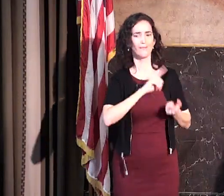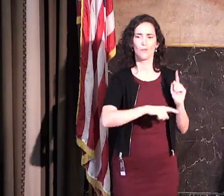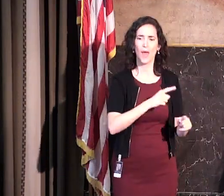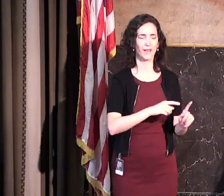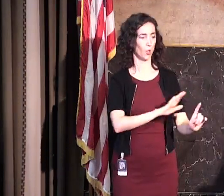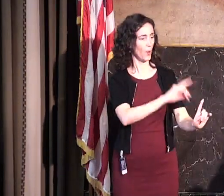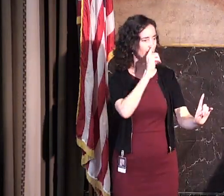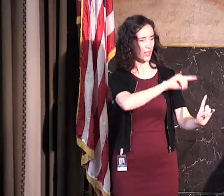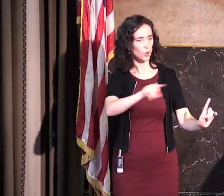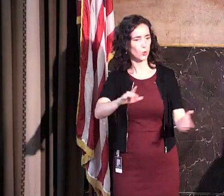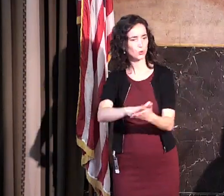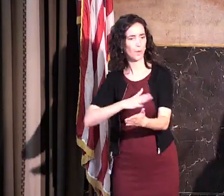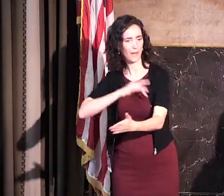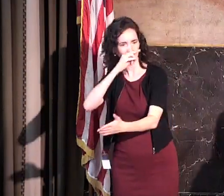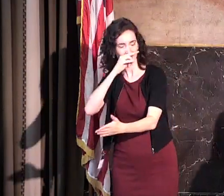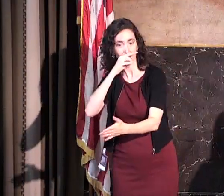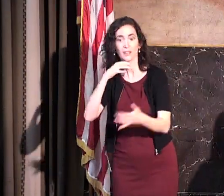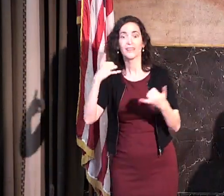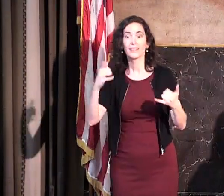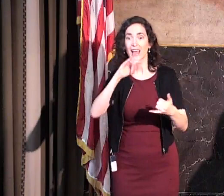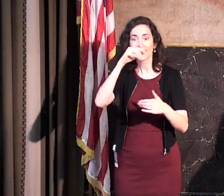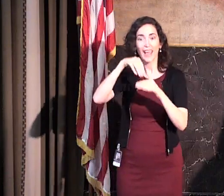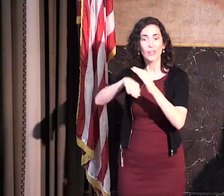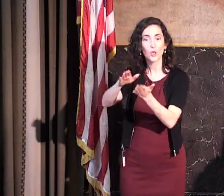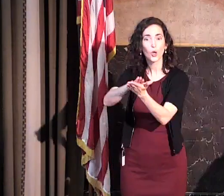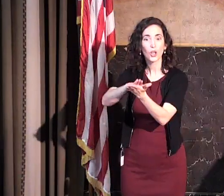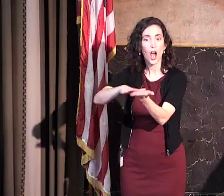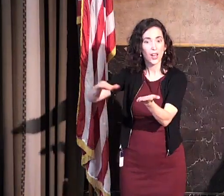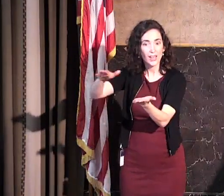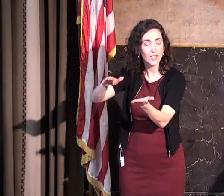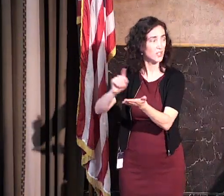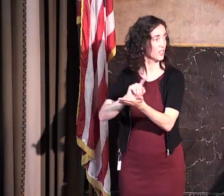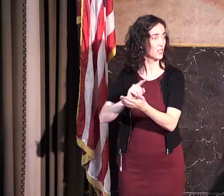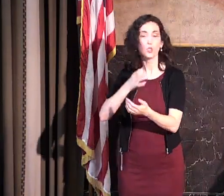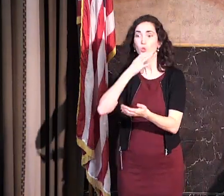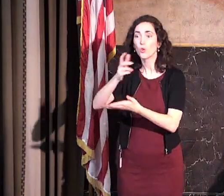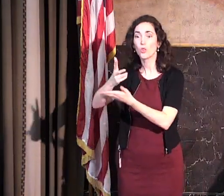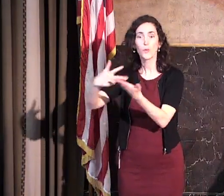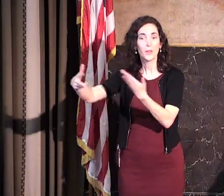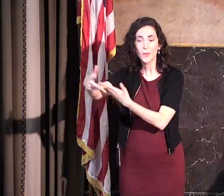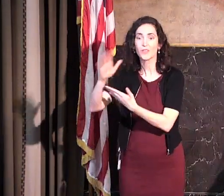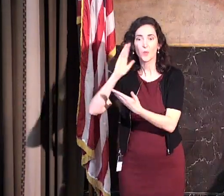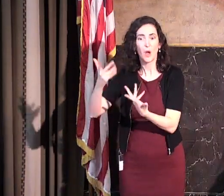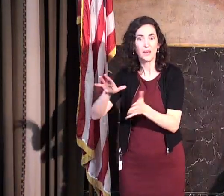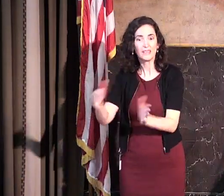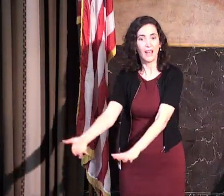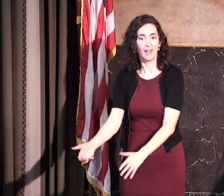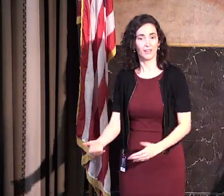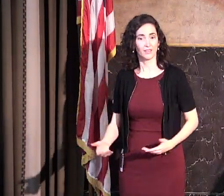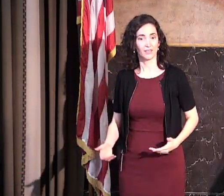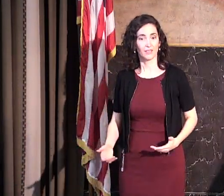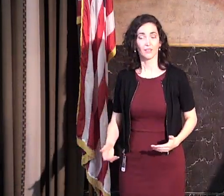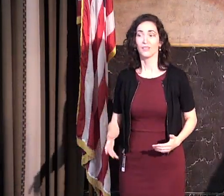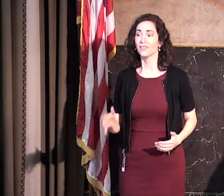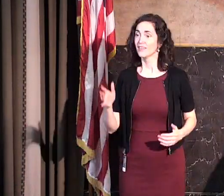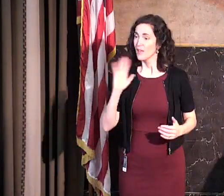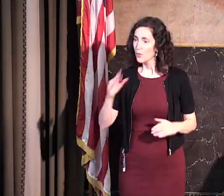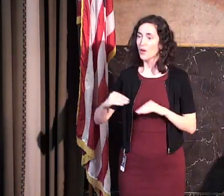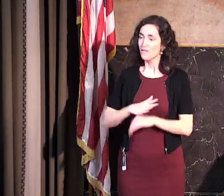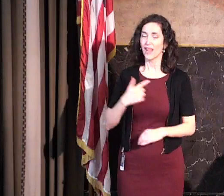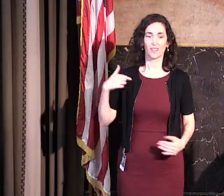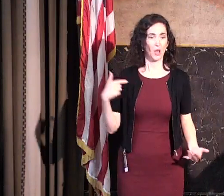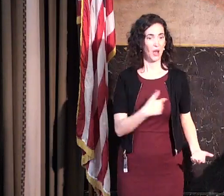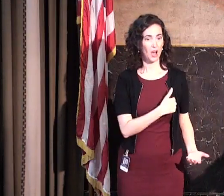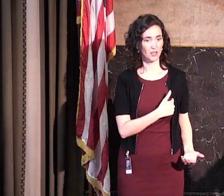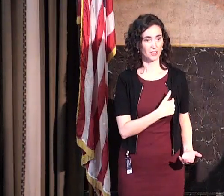with my kids and their kids are starting college in 3 weeks and they're not going to be alive. It is us.